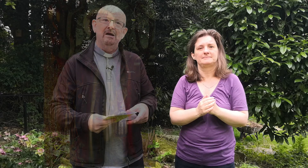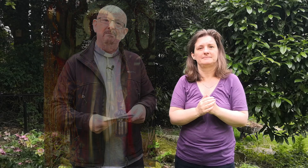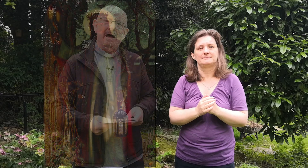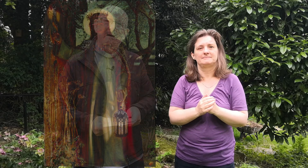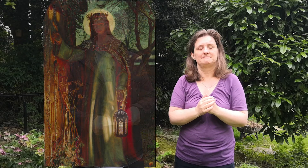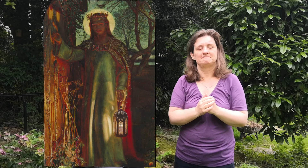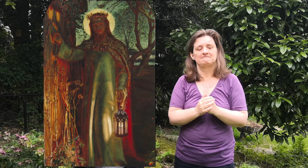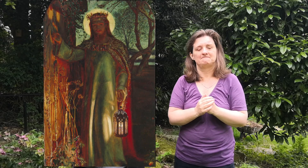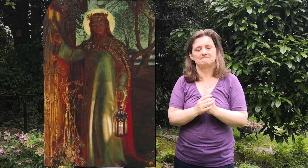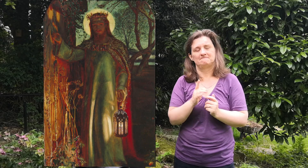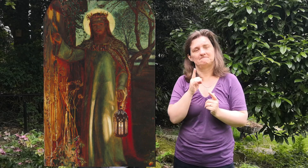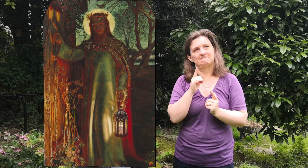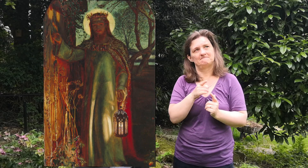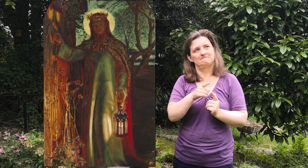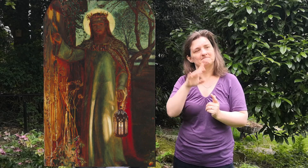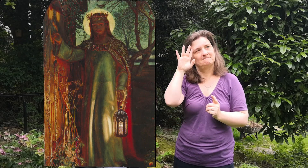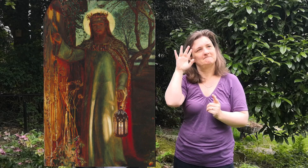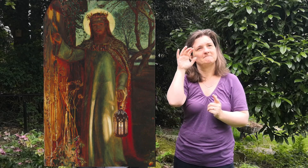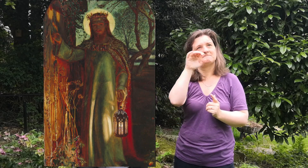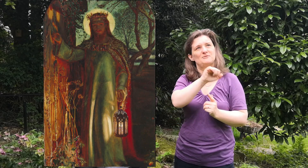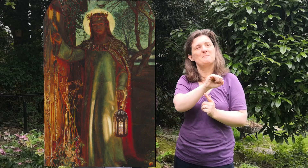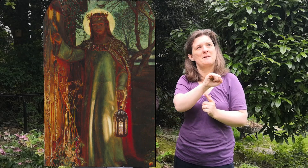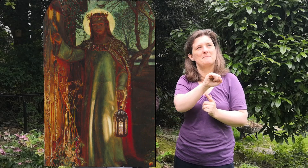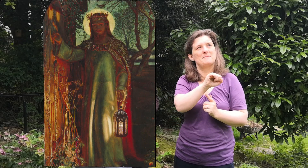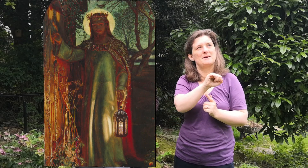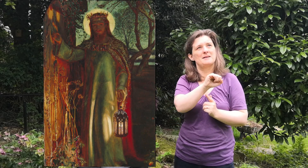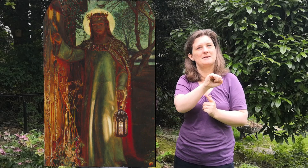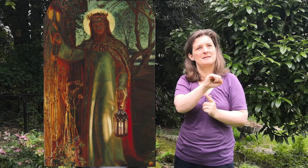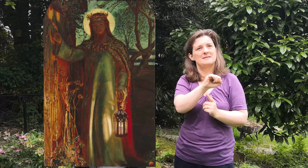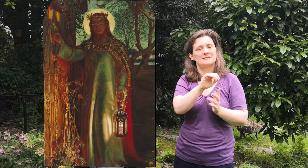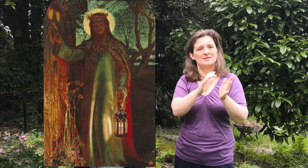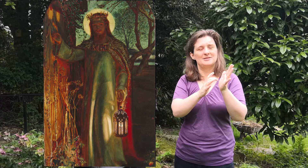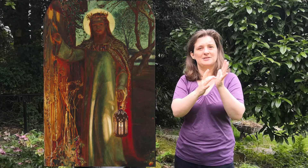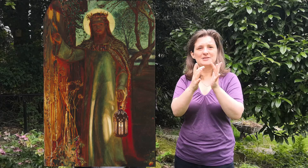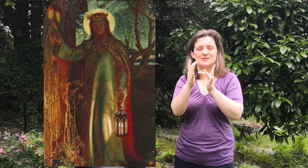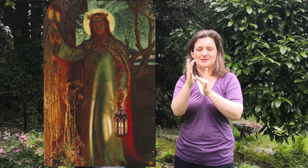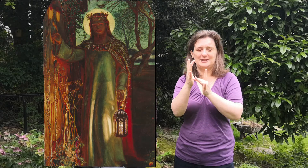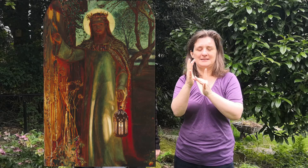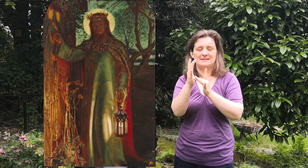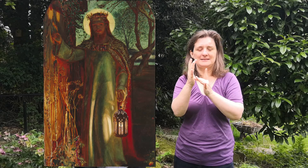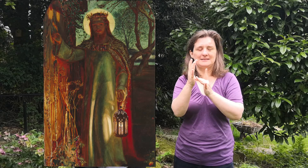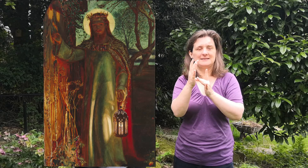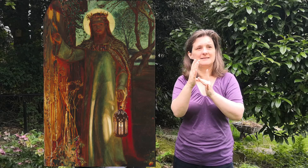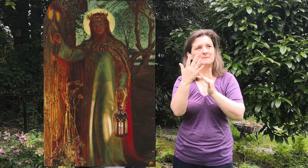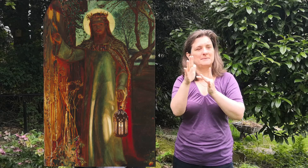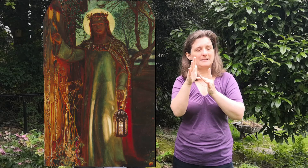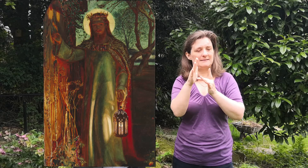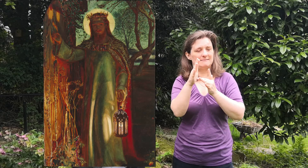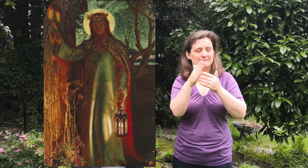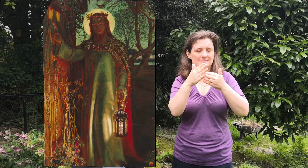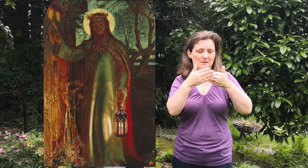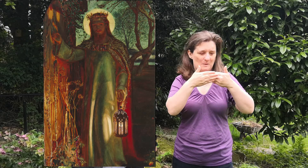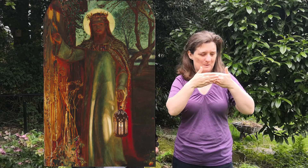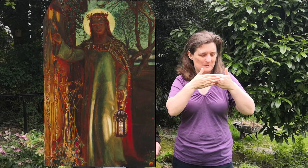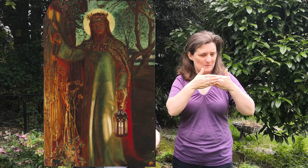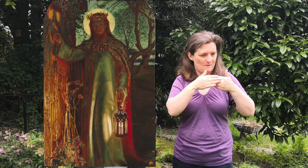of perhaps that image of Jesus standing at the door of our hearts, begging to be let in, asking